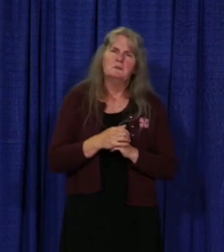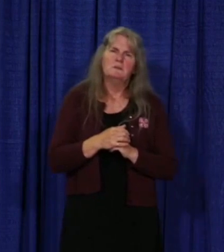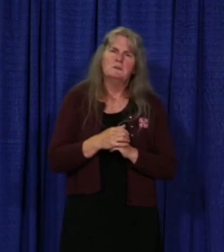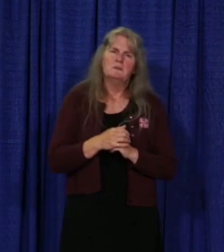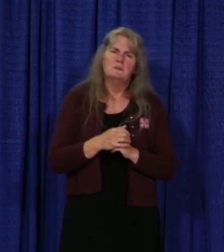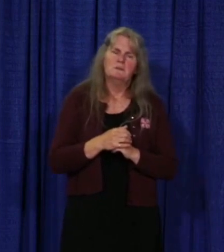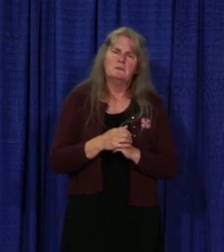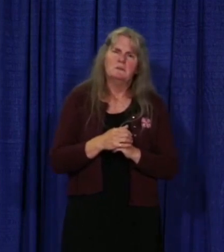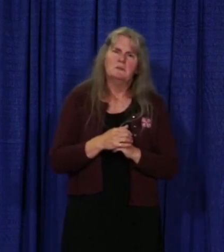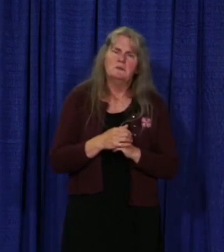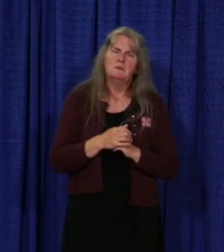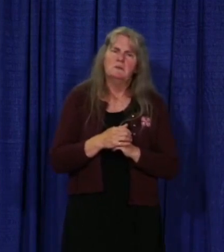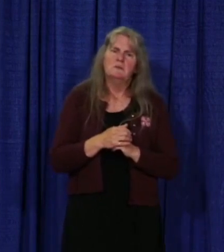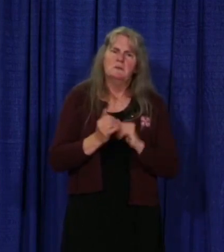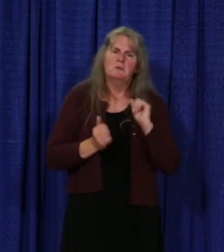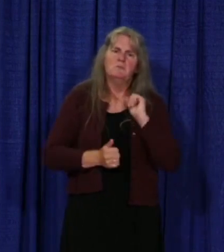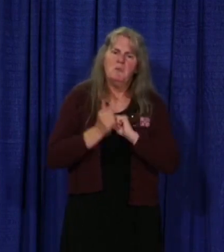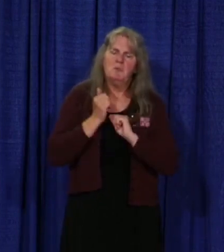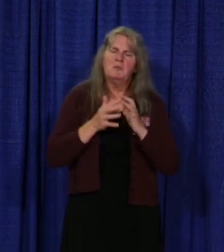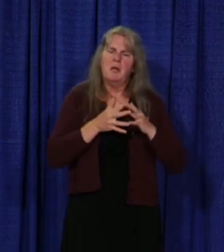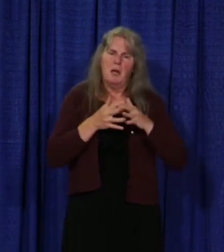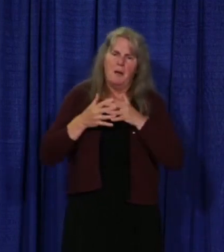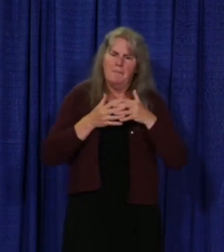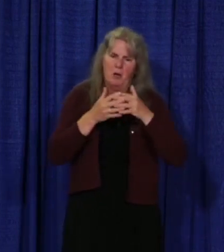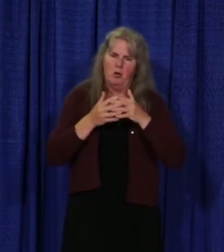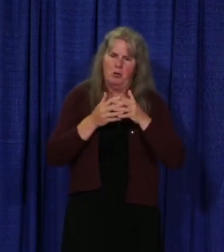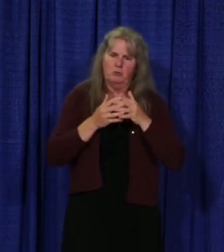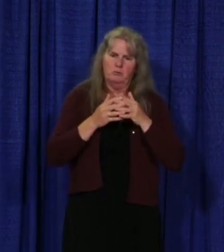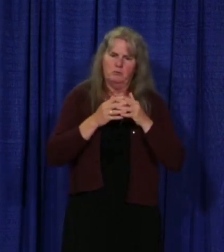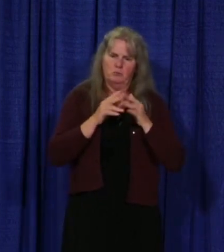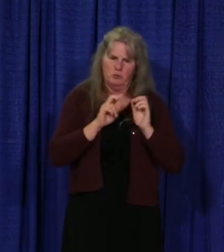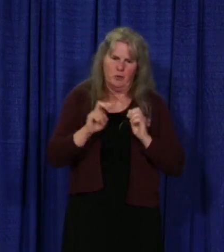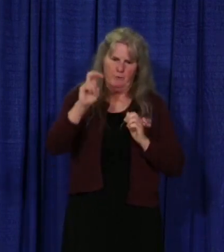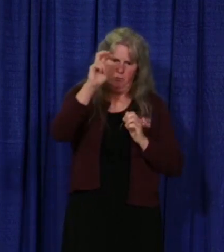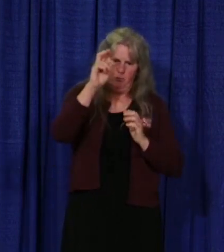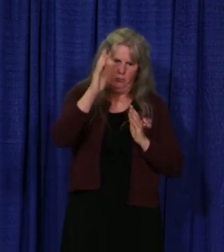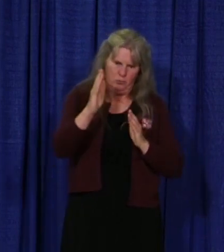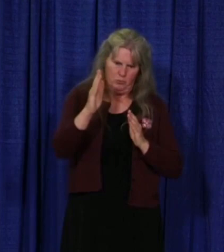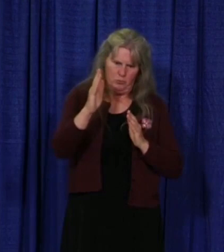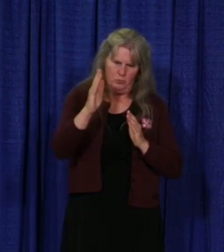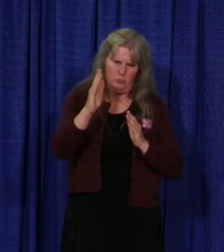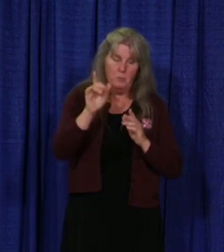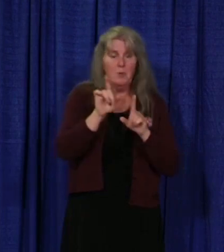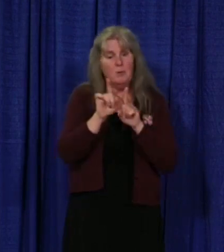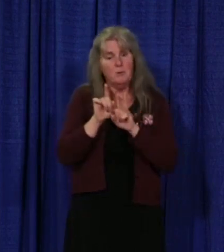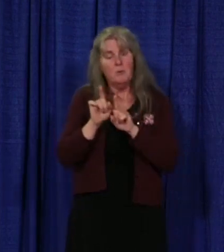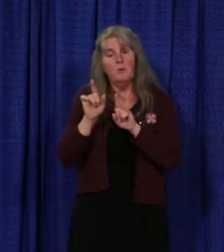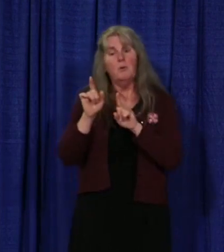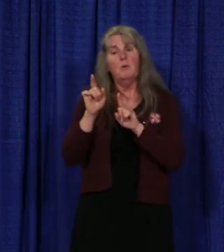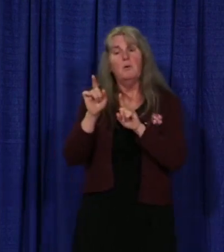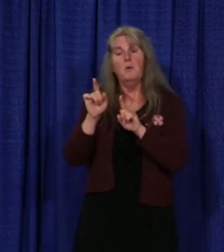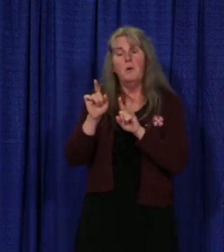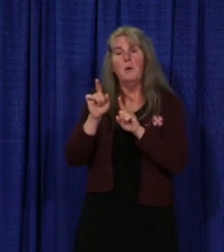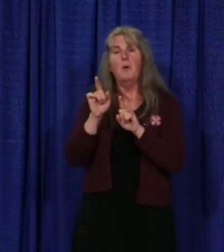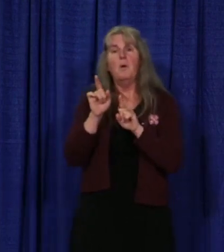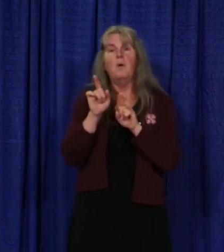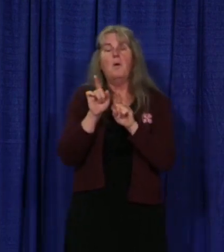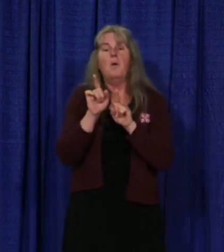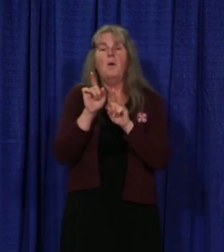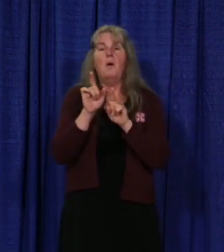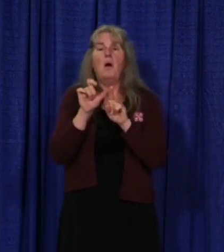to mostly American travelers, but I suppose this also could apply to folks from outside the bubble as